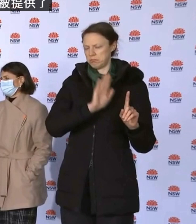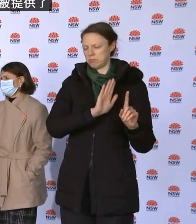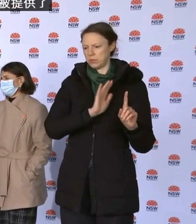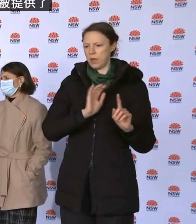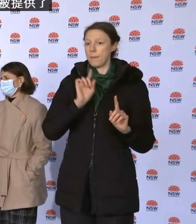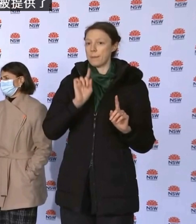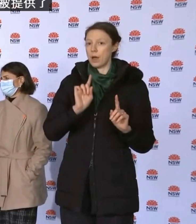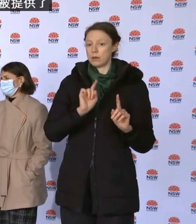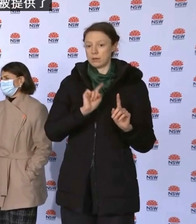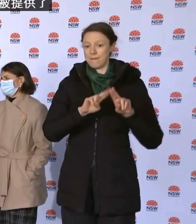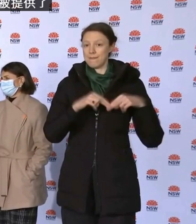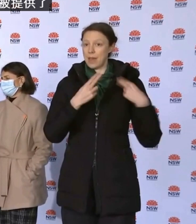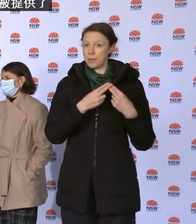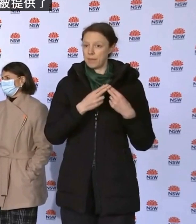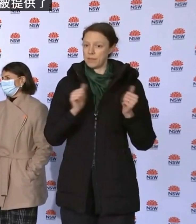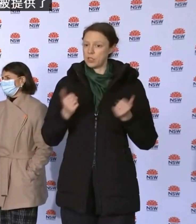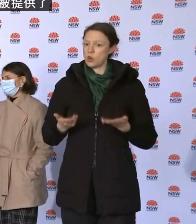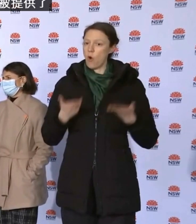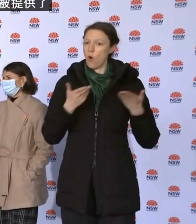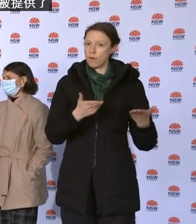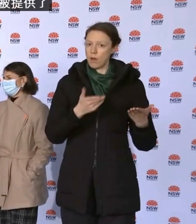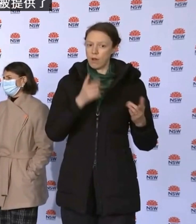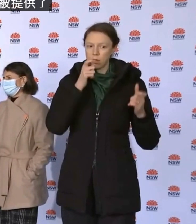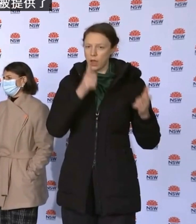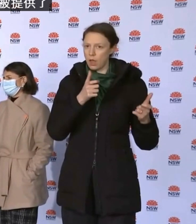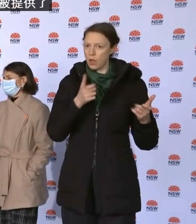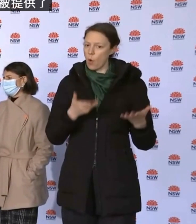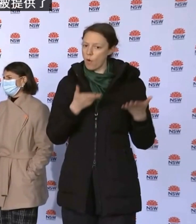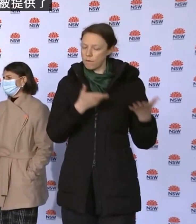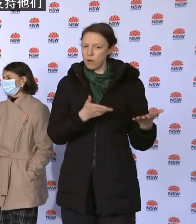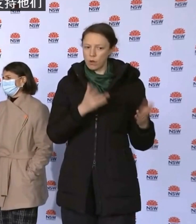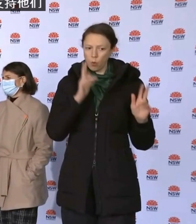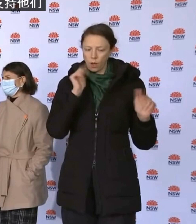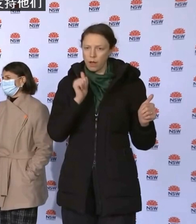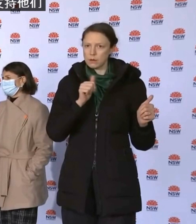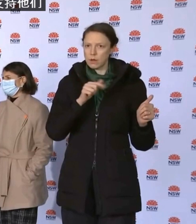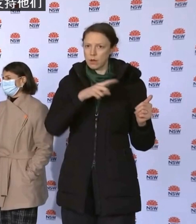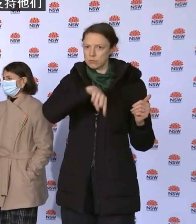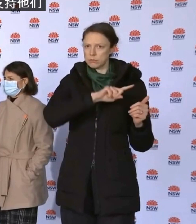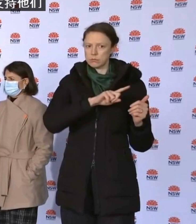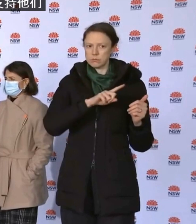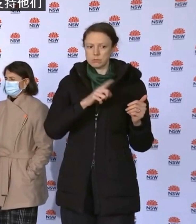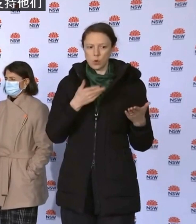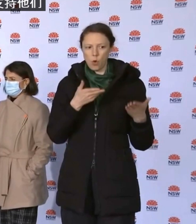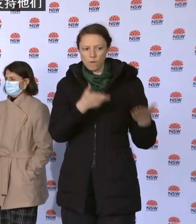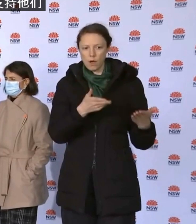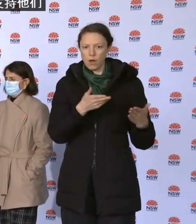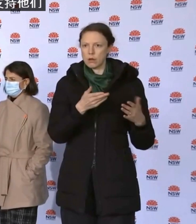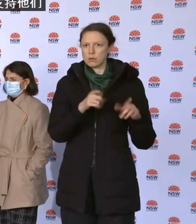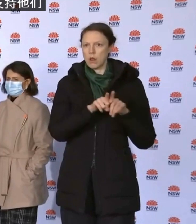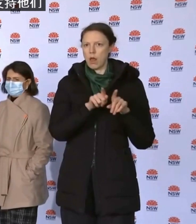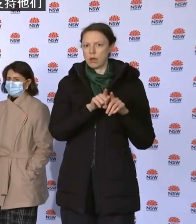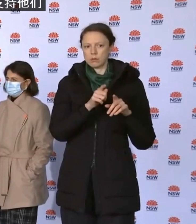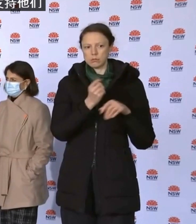family were offered care and were offered transport to